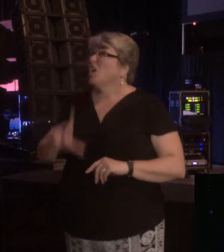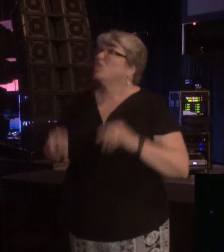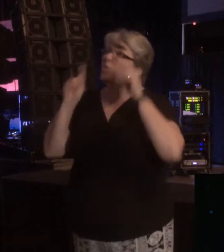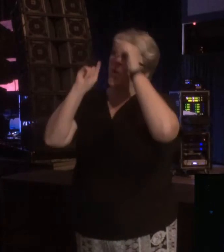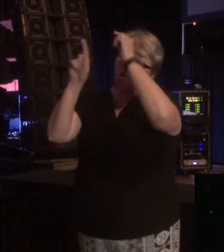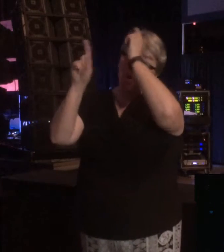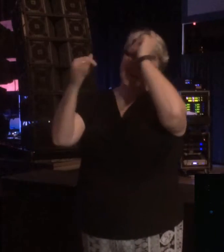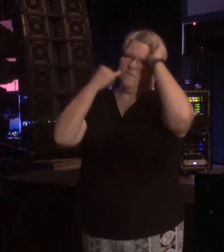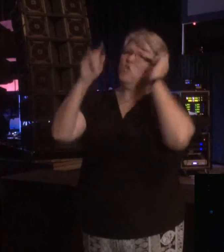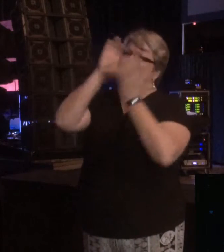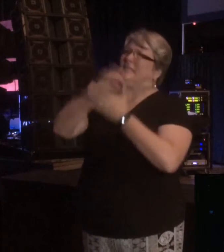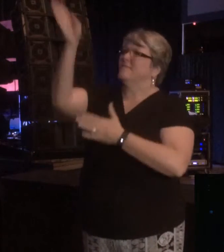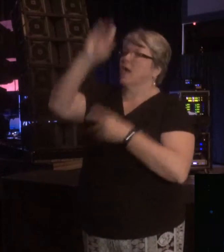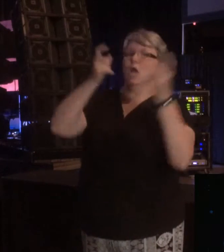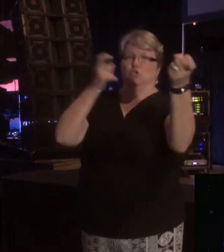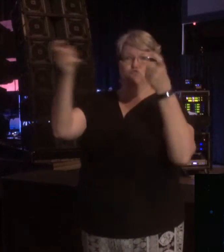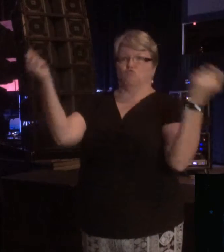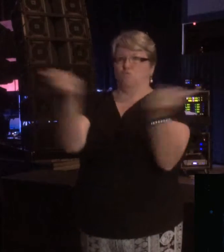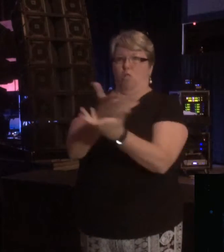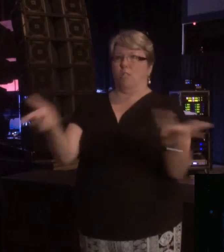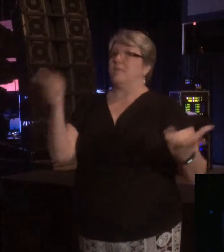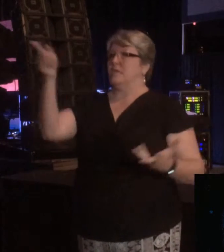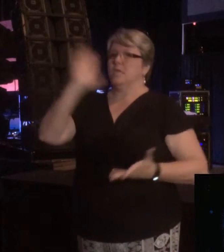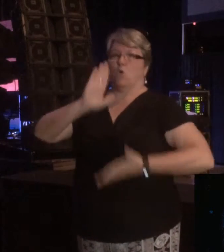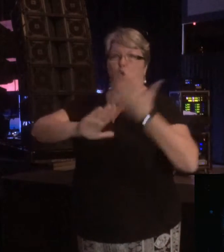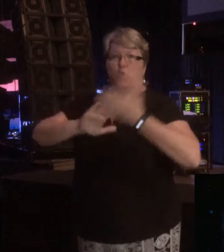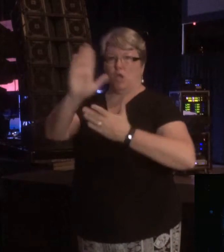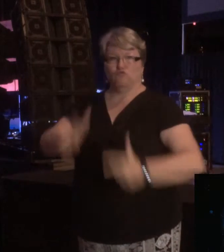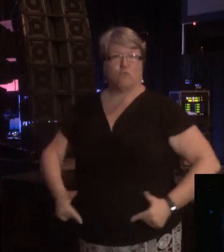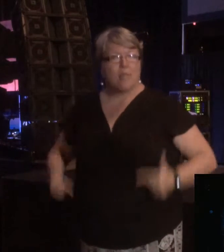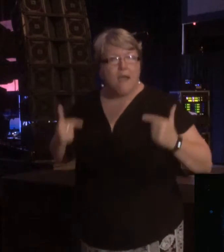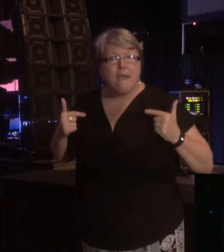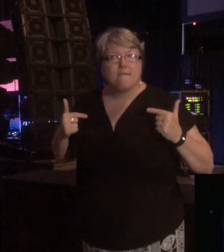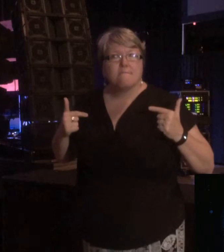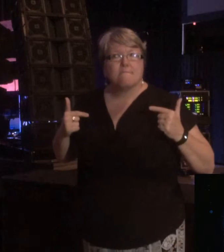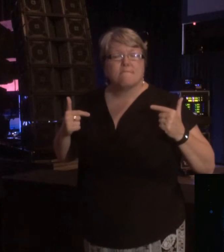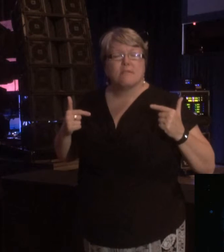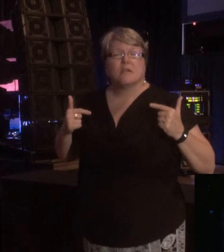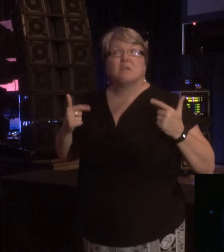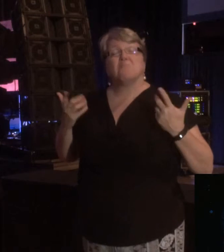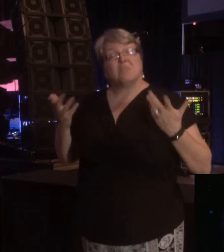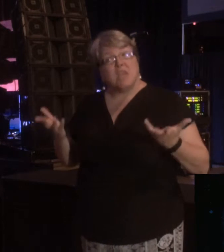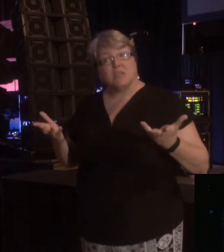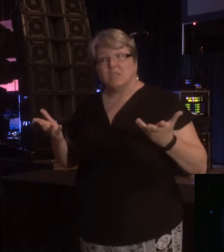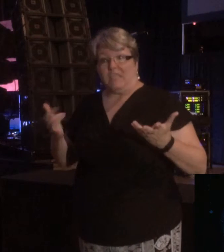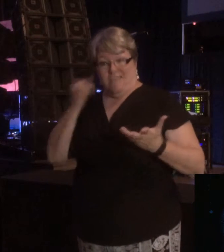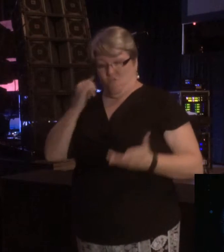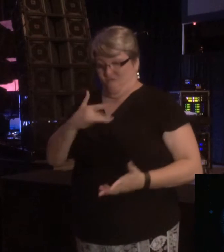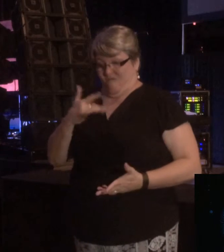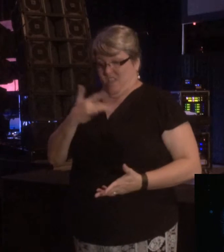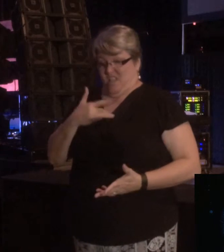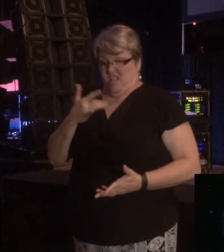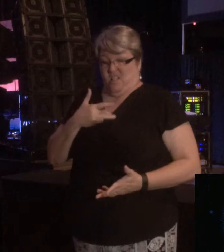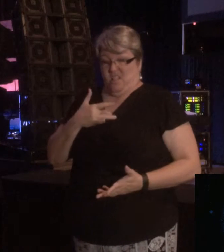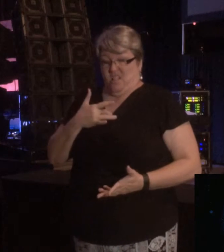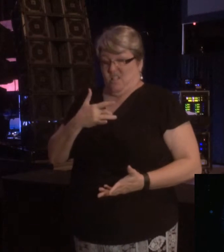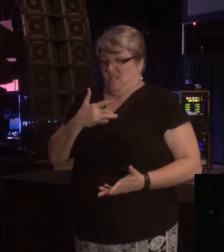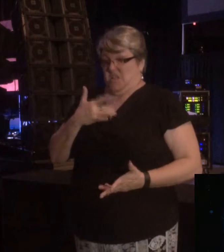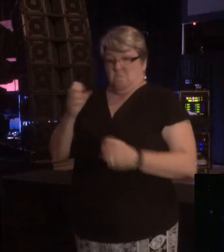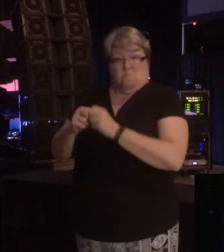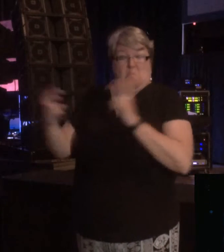the way. And that happened for us multiple times until we finally got wise and just said, when we broke up